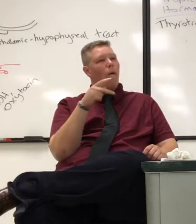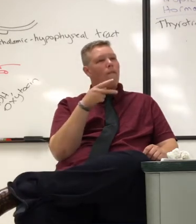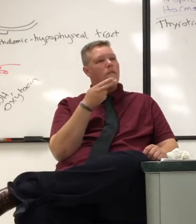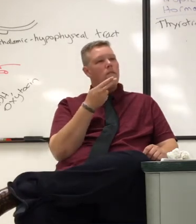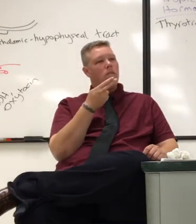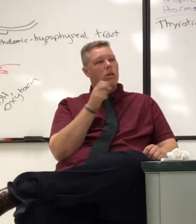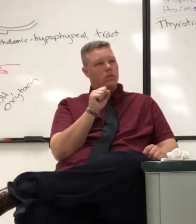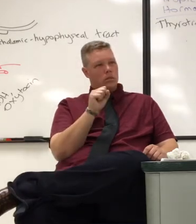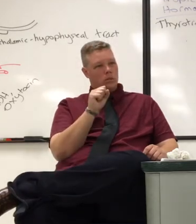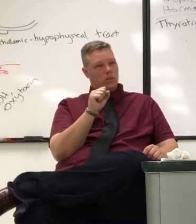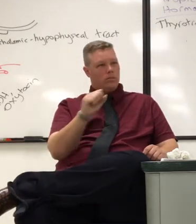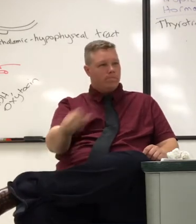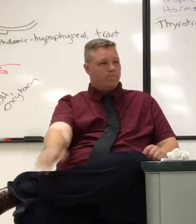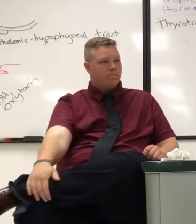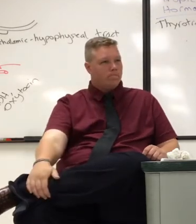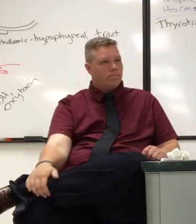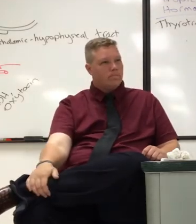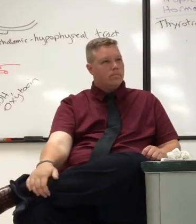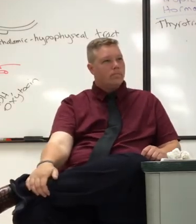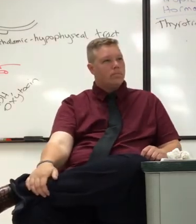So the thyrotrophs